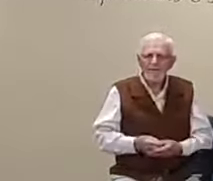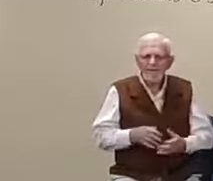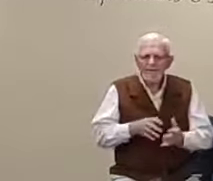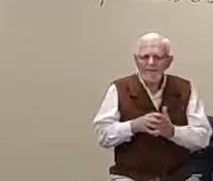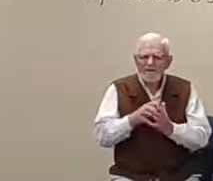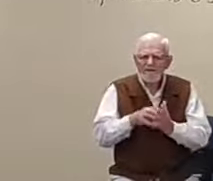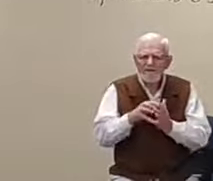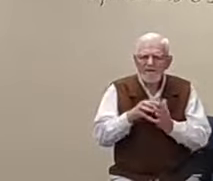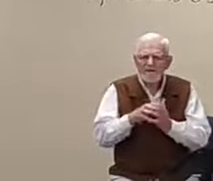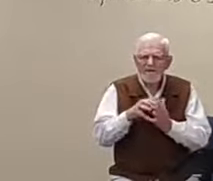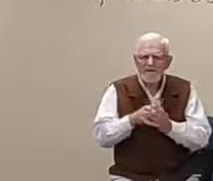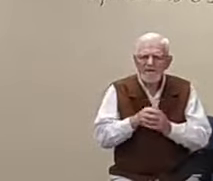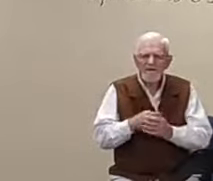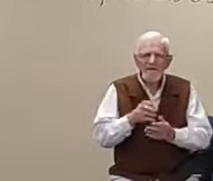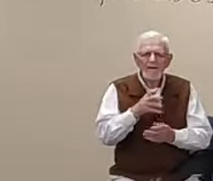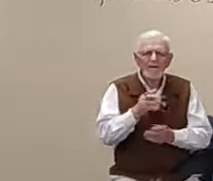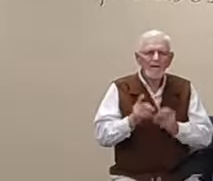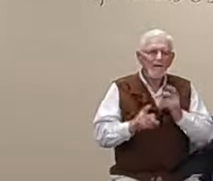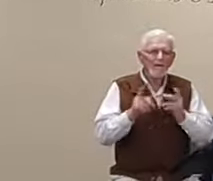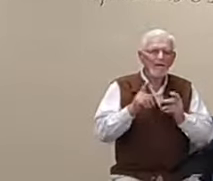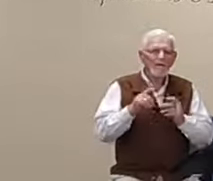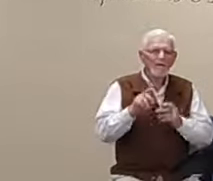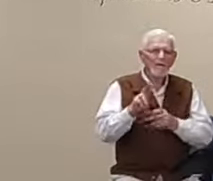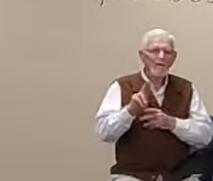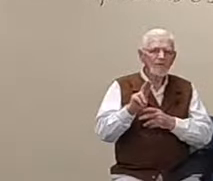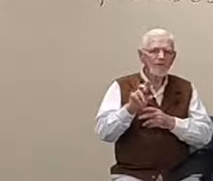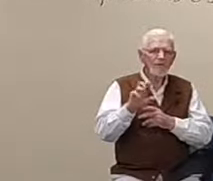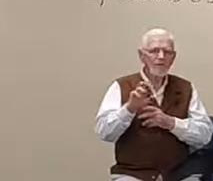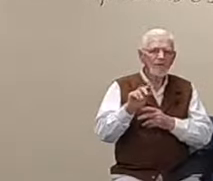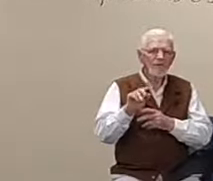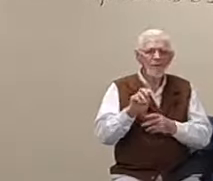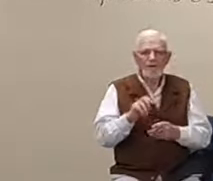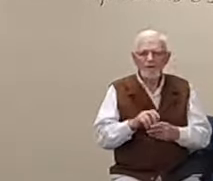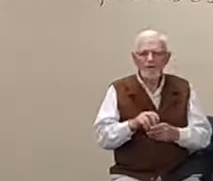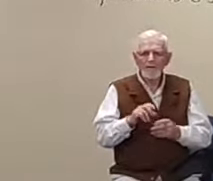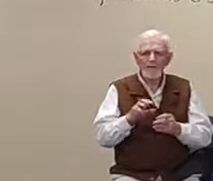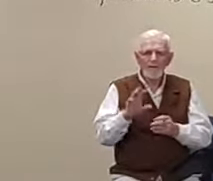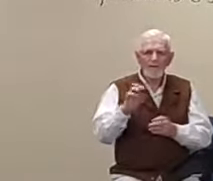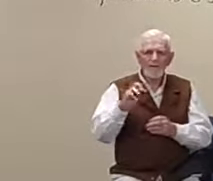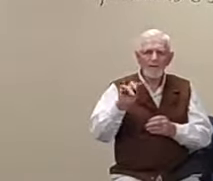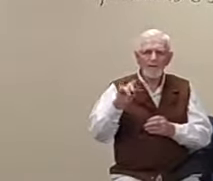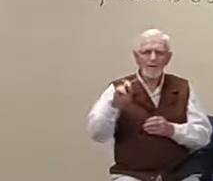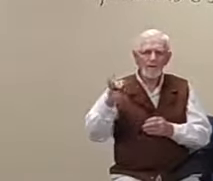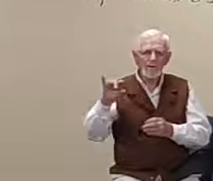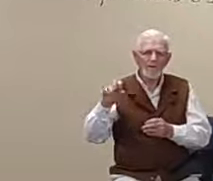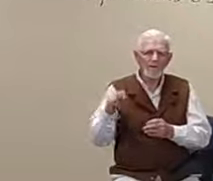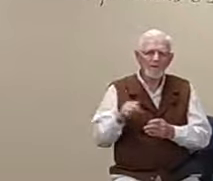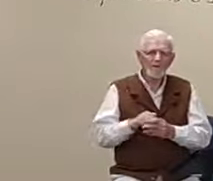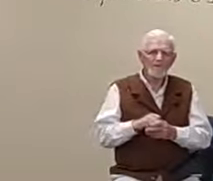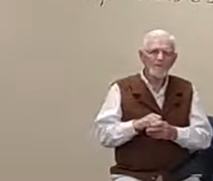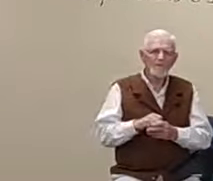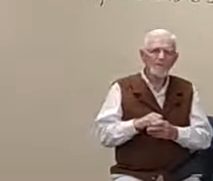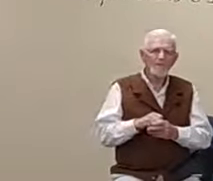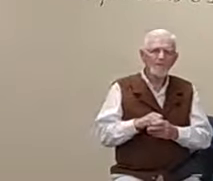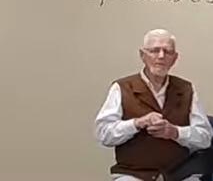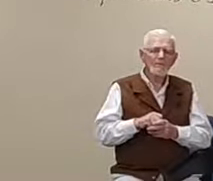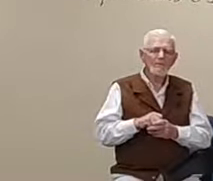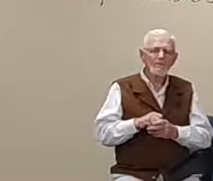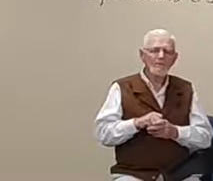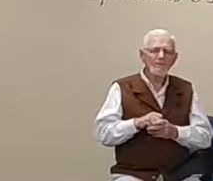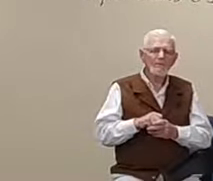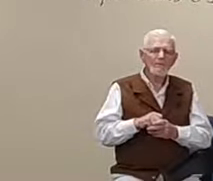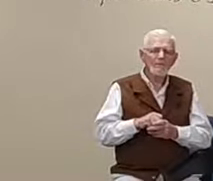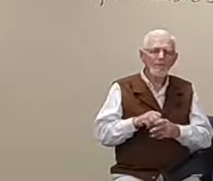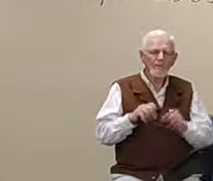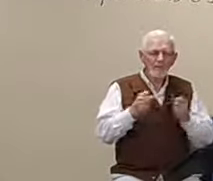mean. And people in Ukraine, communism just stinks. It breaks our